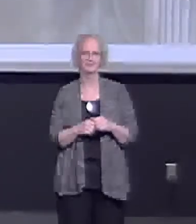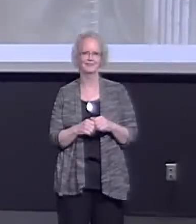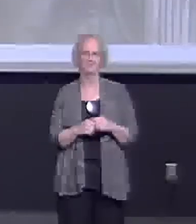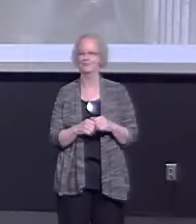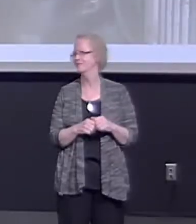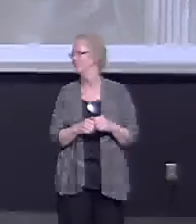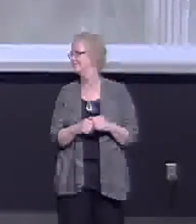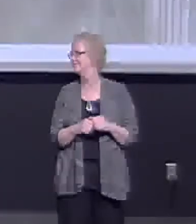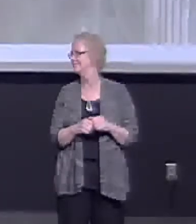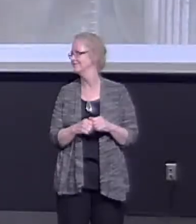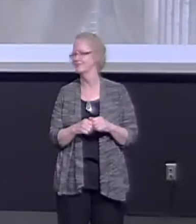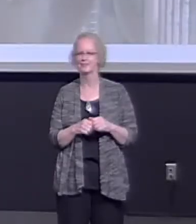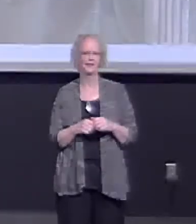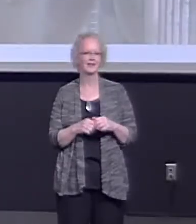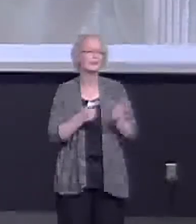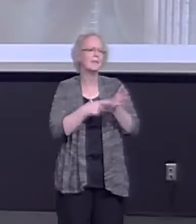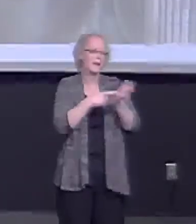Doesn't always work.